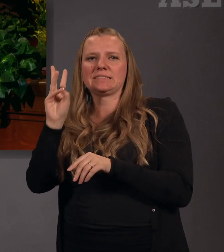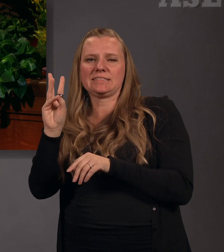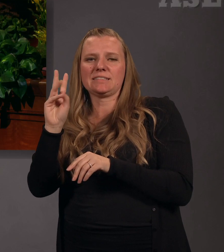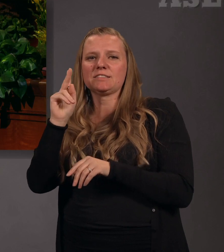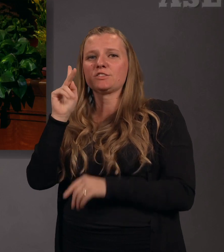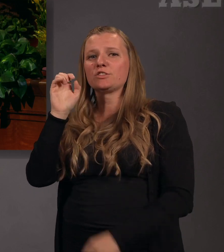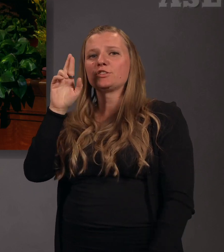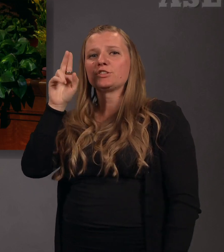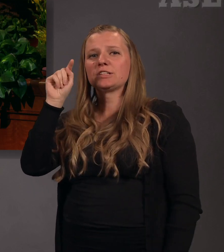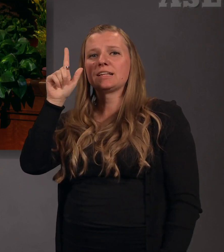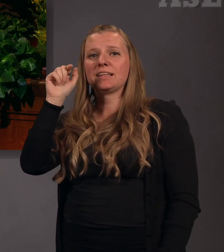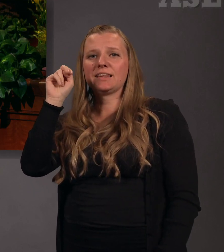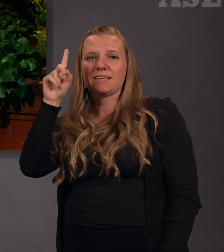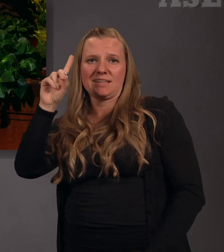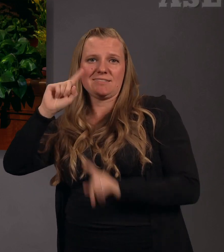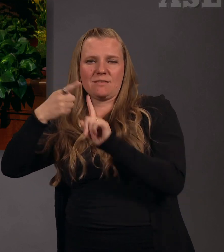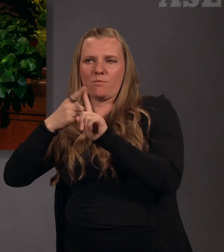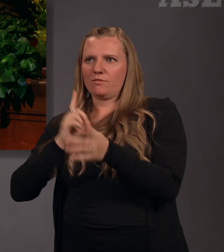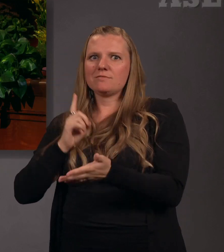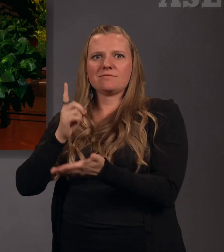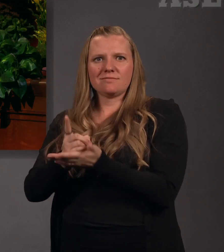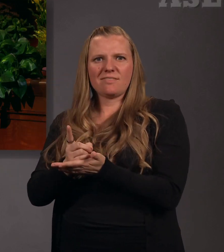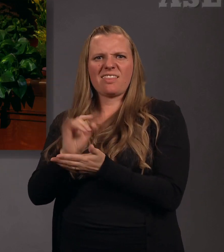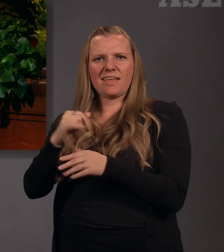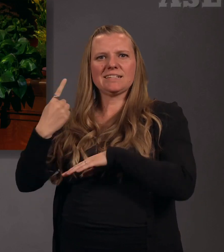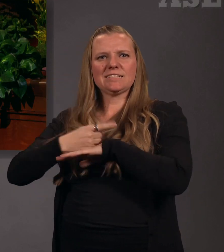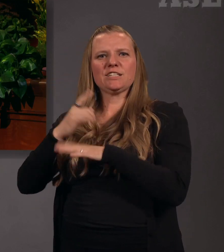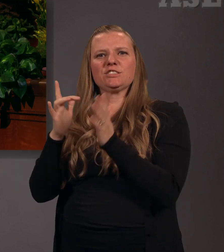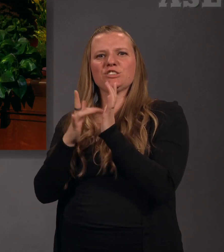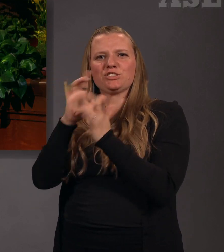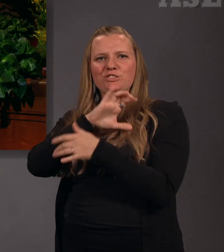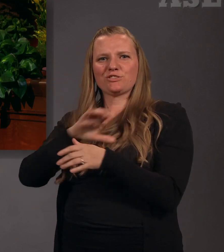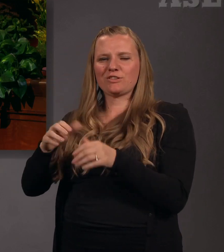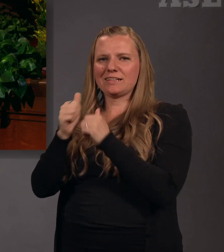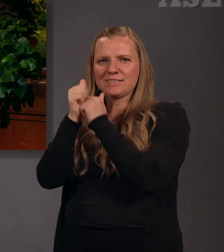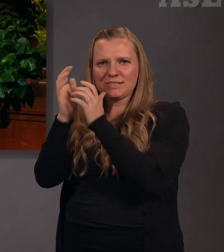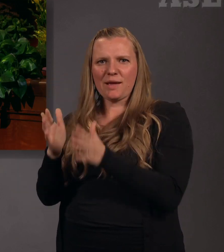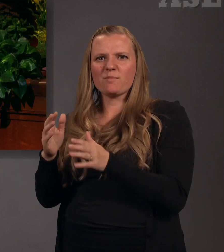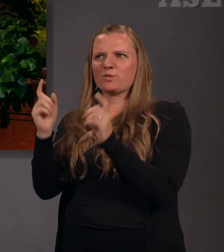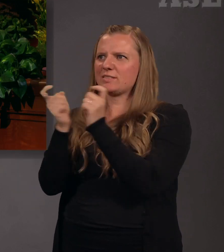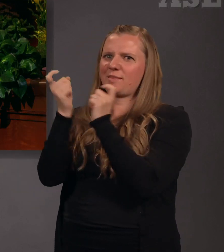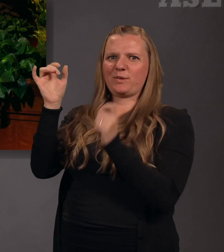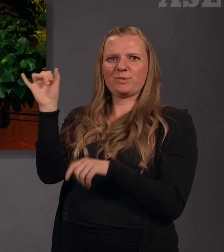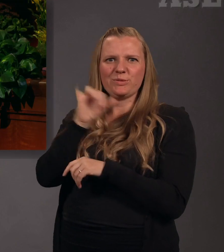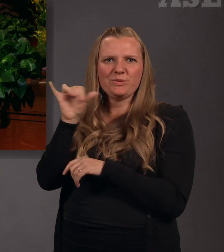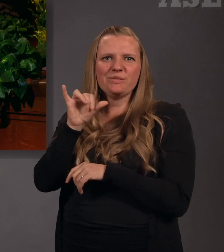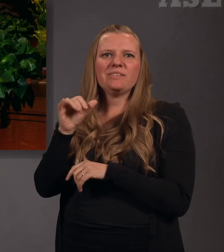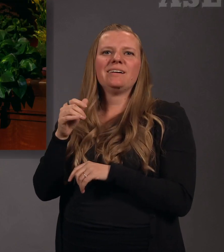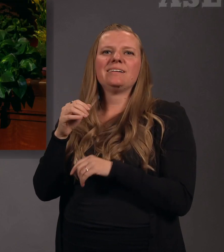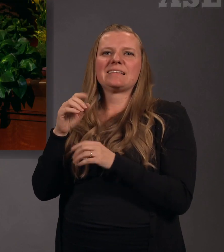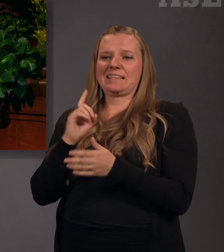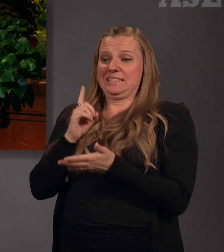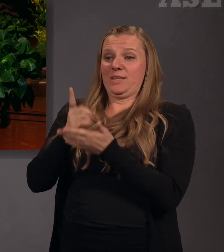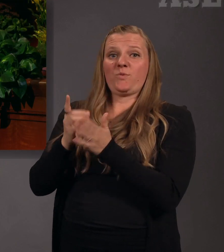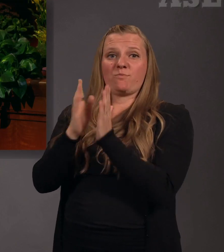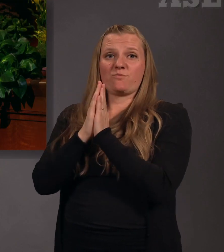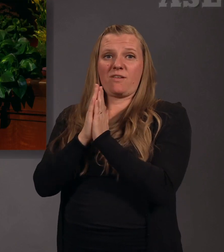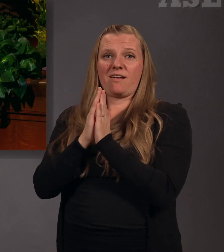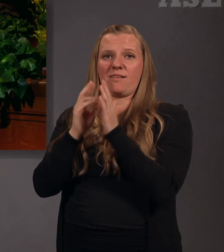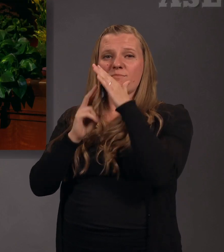occasion, the disciples of Jesus Christ were rejoicing as well. In that dedicatory prayer, the prophet Joseph